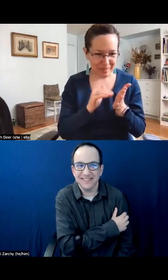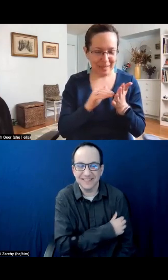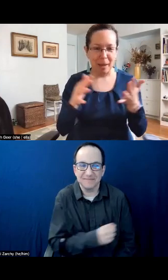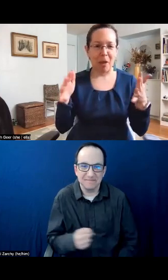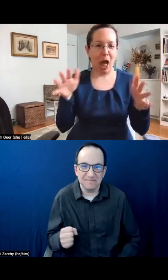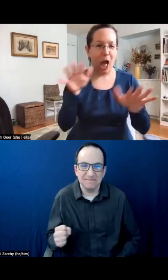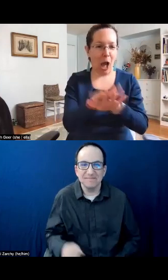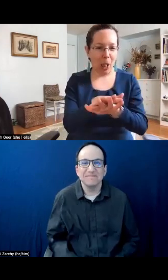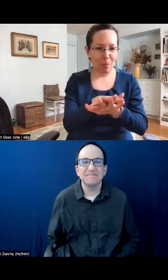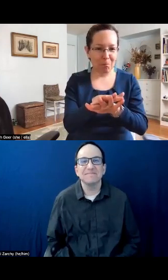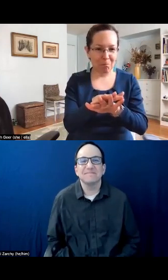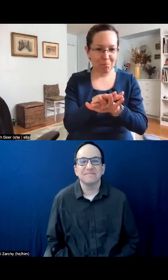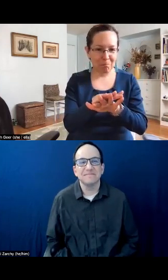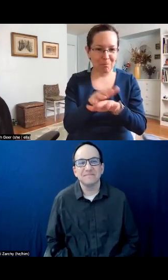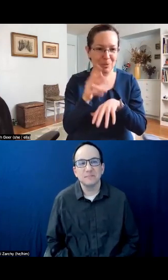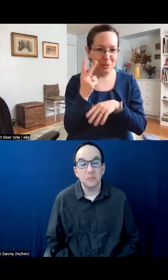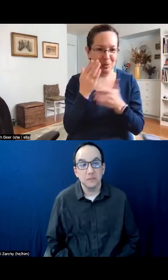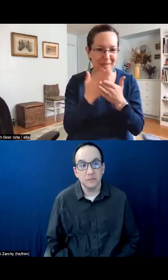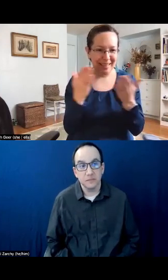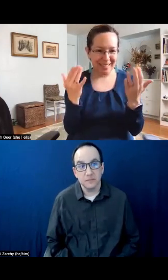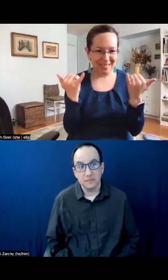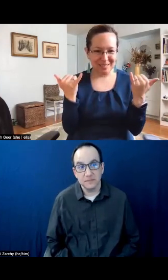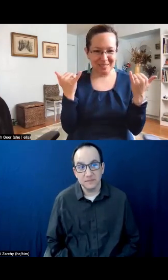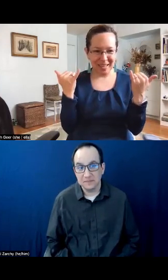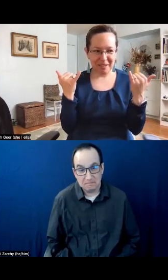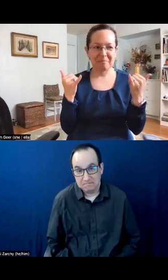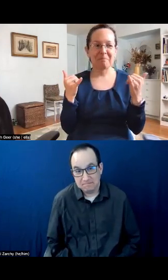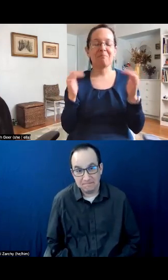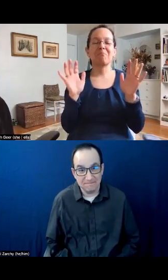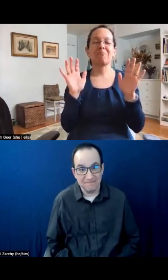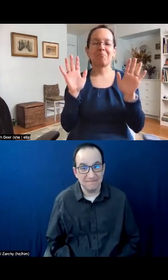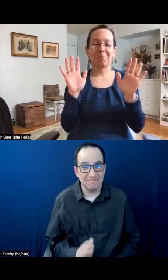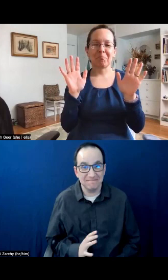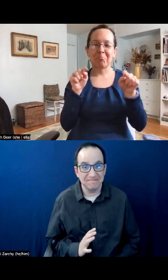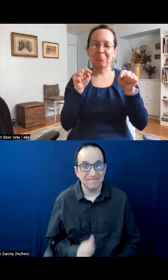it there. Thank you, Razi, for reminding me. Here I am conflating the two.